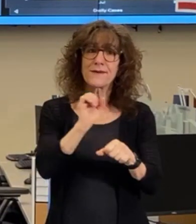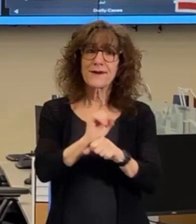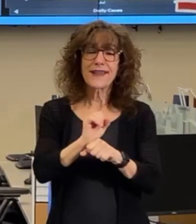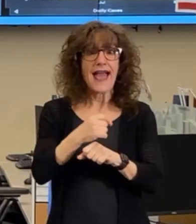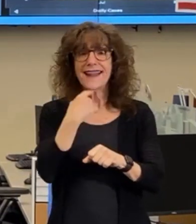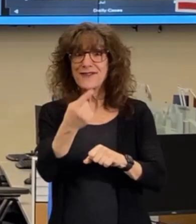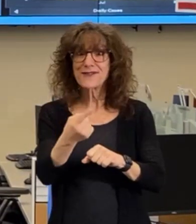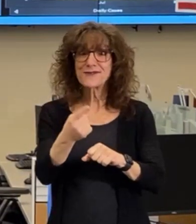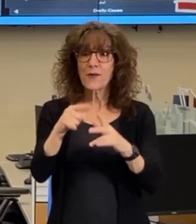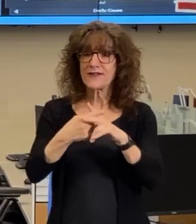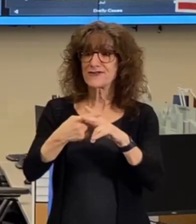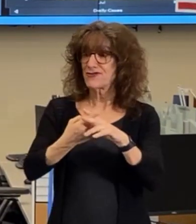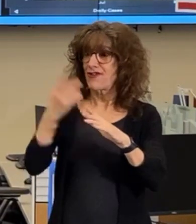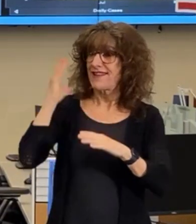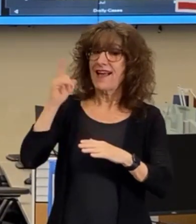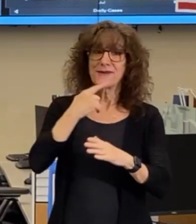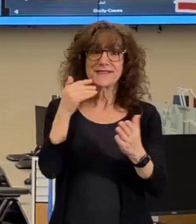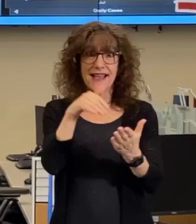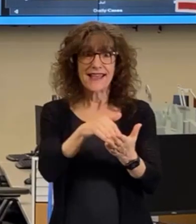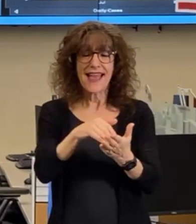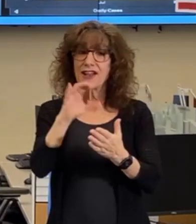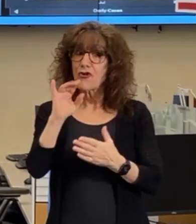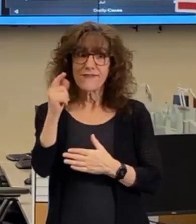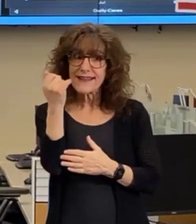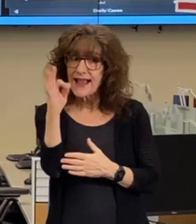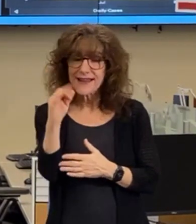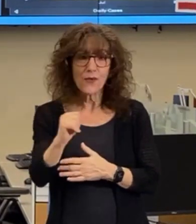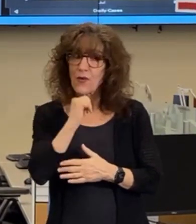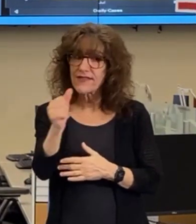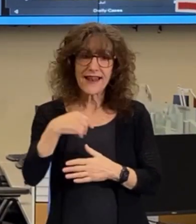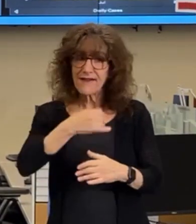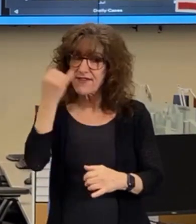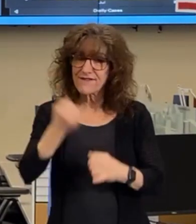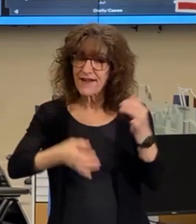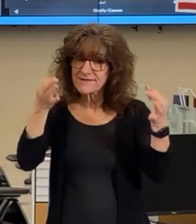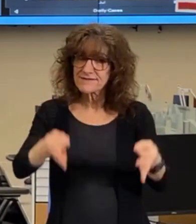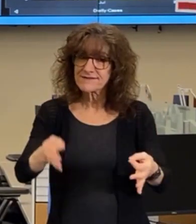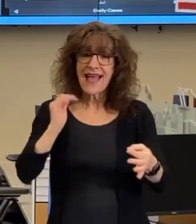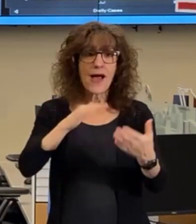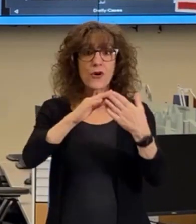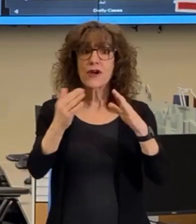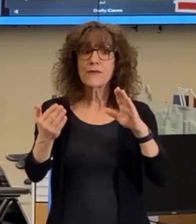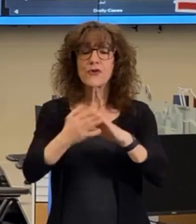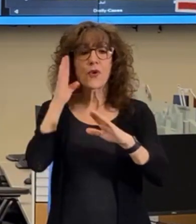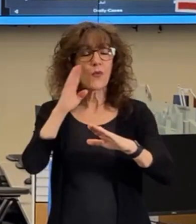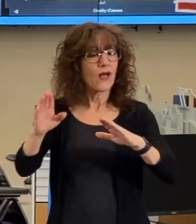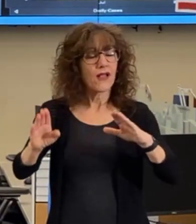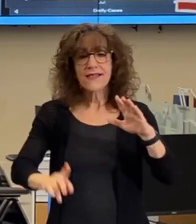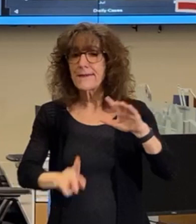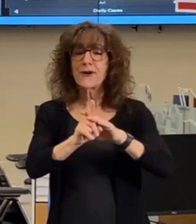said to you when this started, and I will say it once again, COVID-19 will not have the final say. Our community absolutely will emerge from